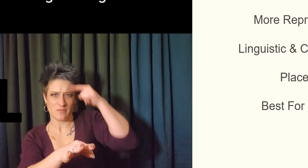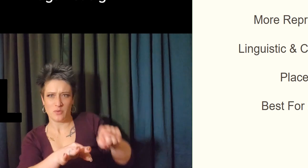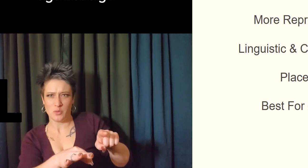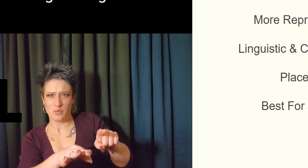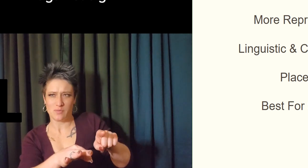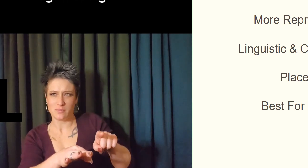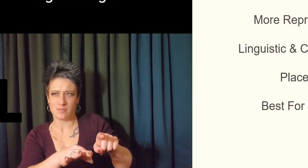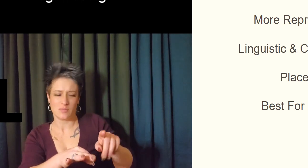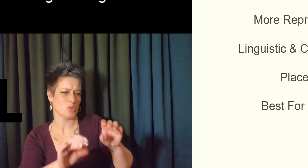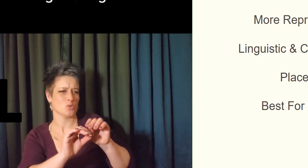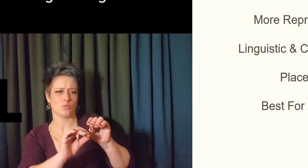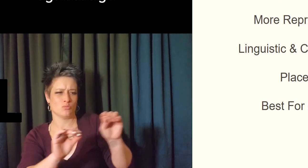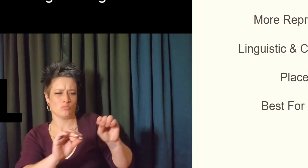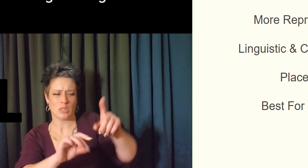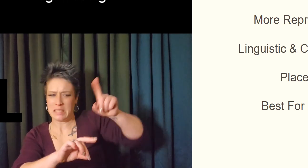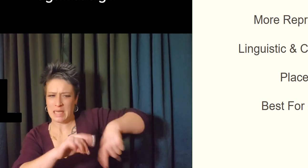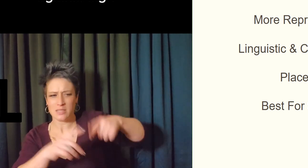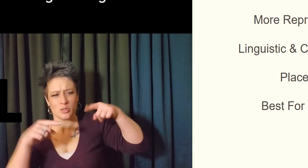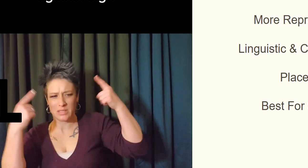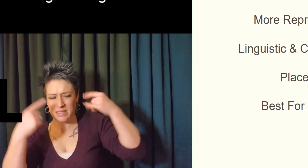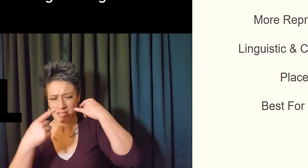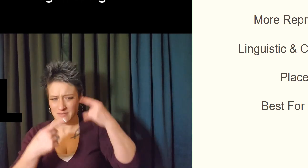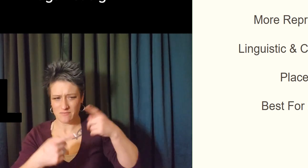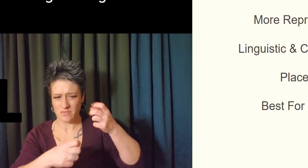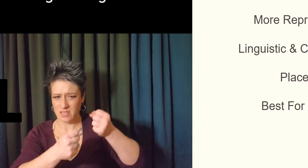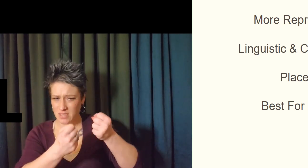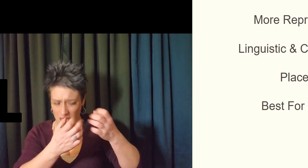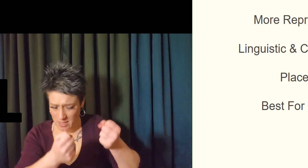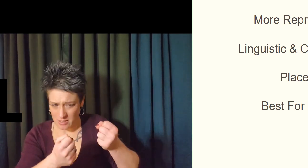people were very adamantly against sign.